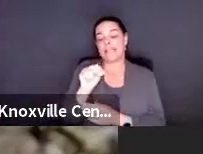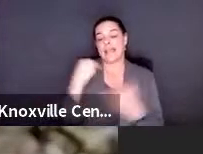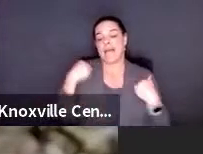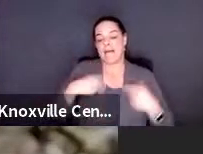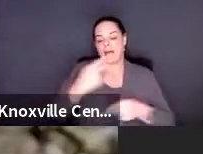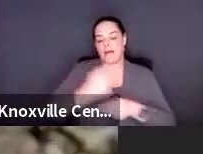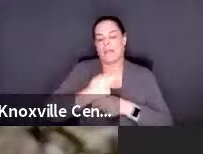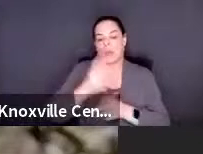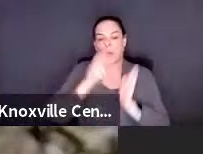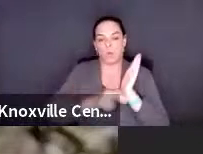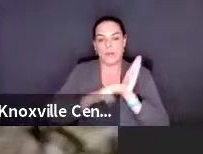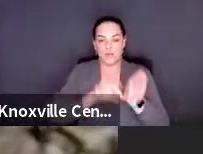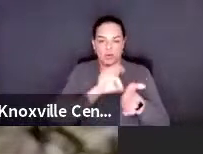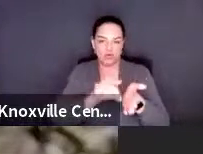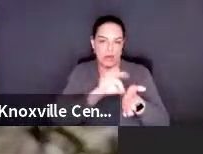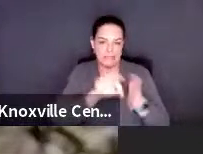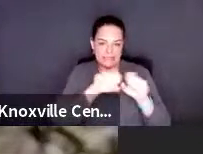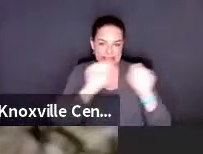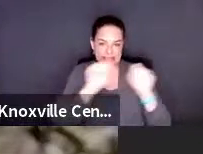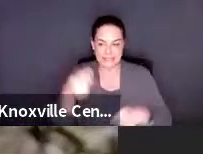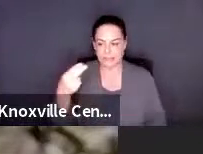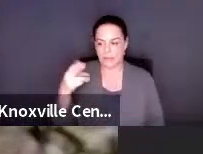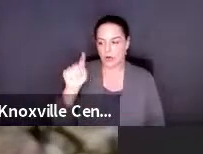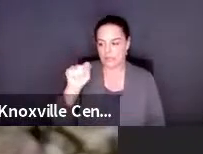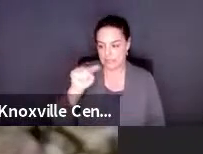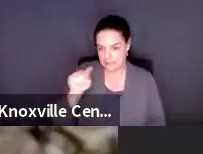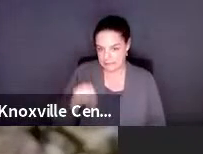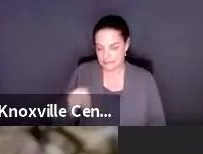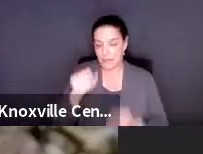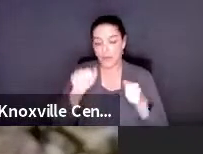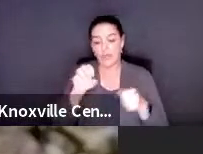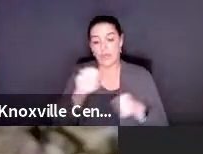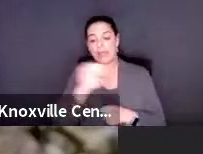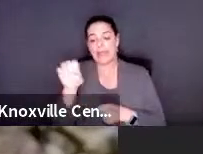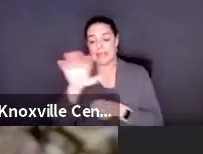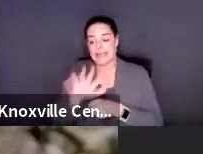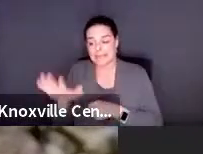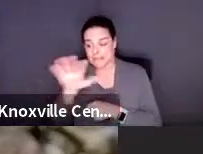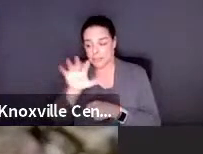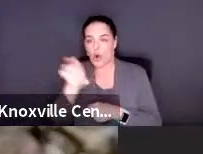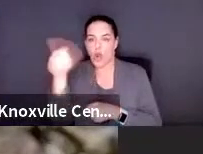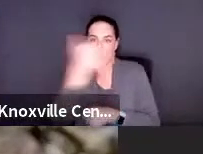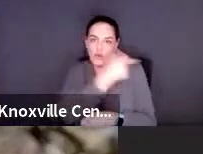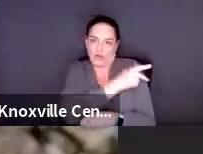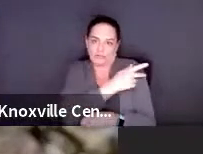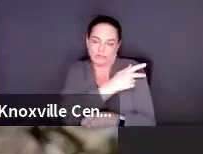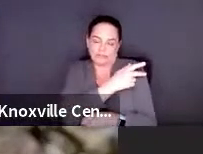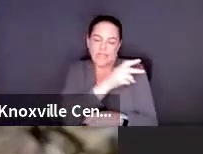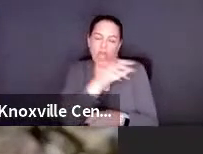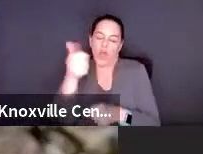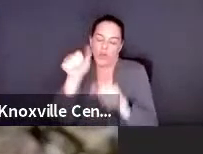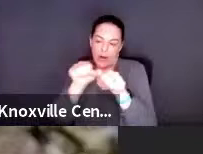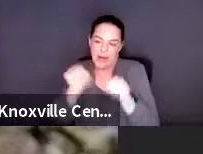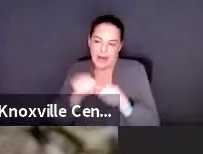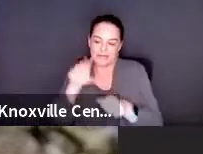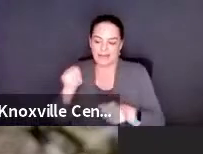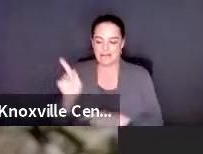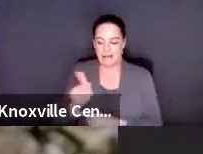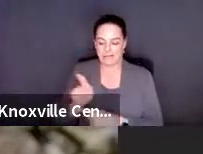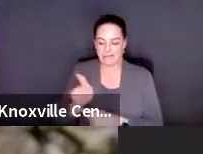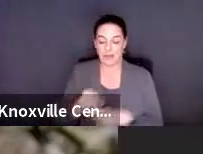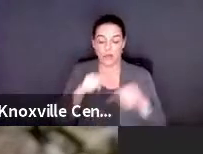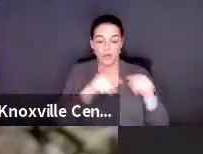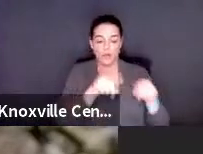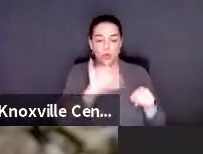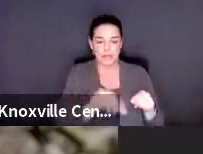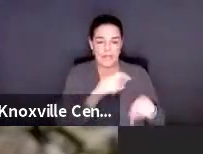may reflect Knox County, the East Region, or patients from other jurisdictions. During this time period, there were 3 red flags